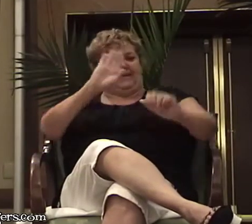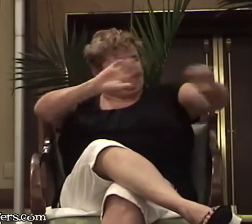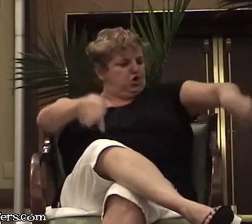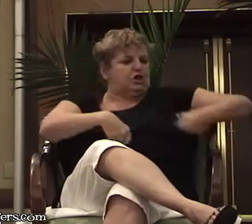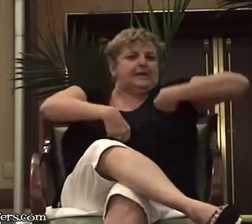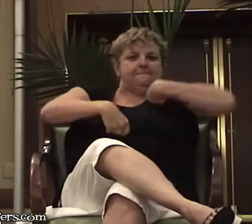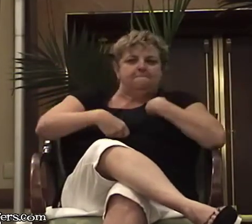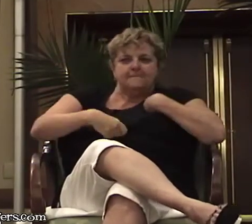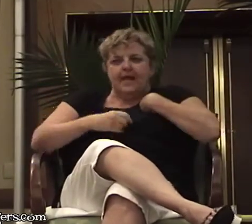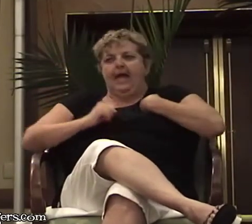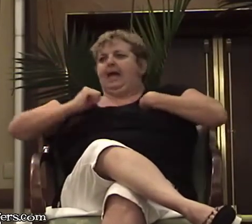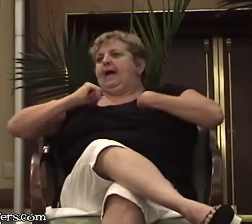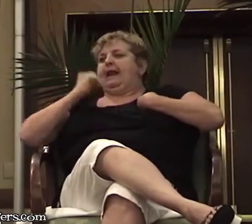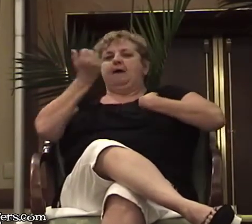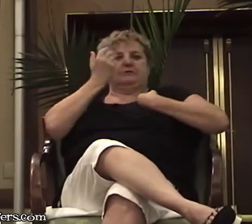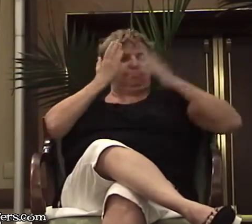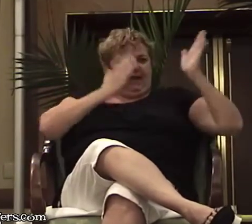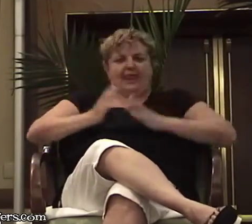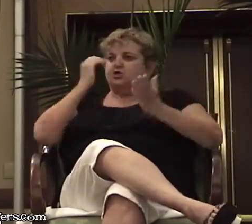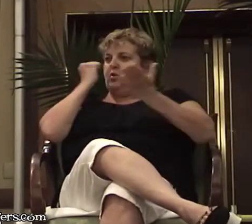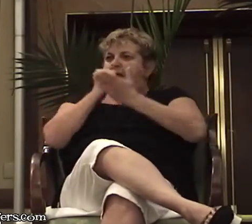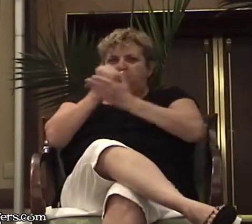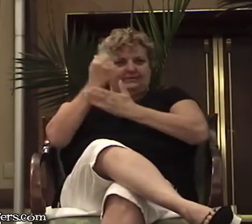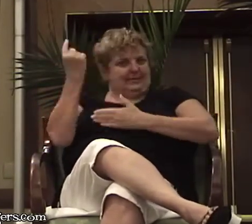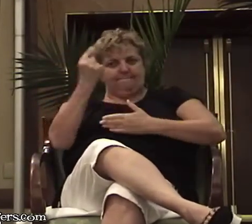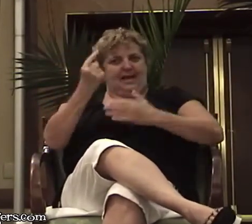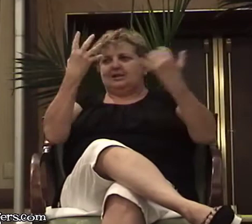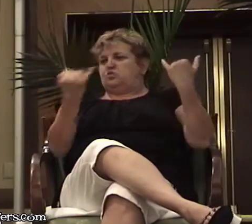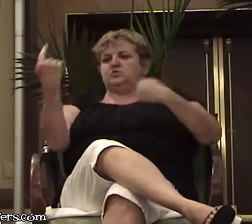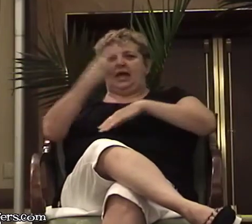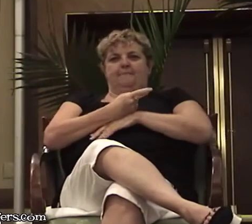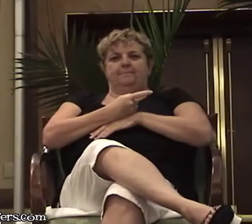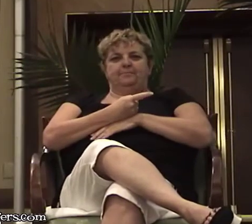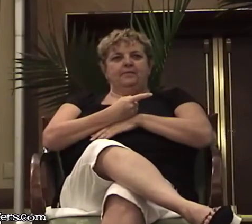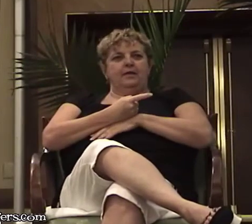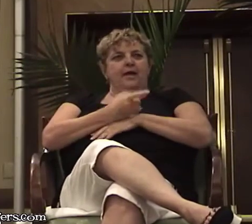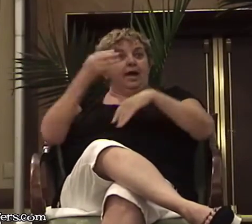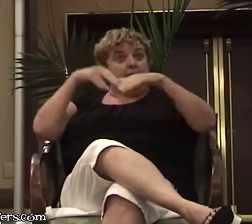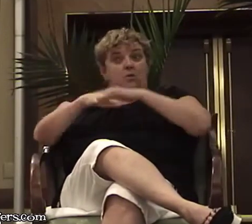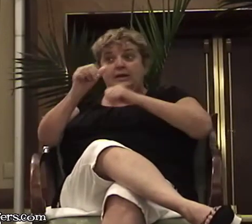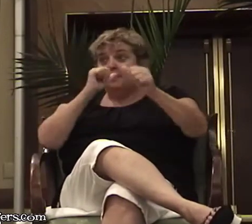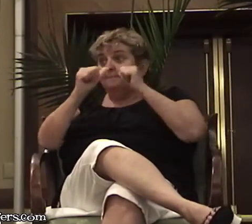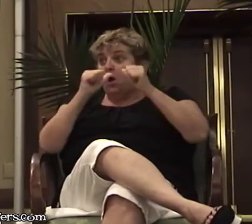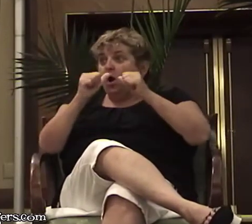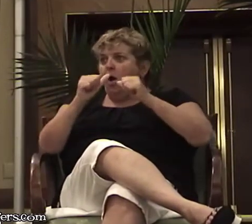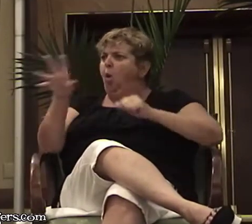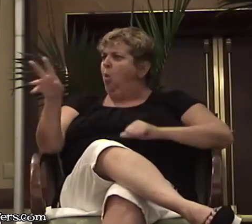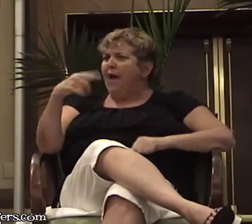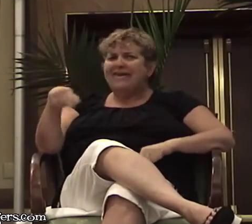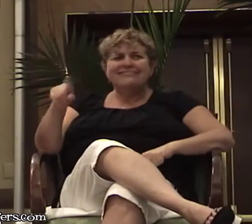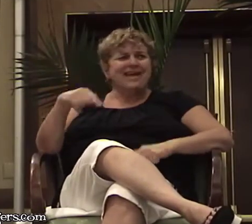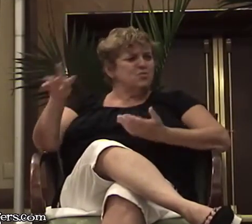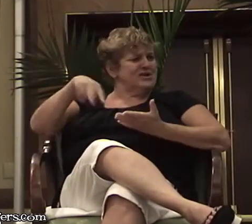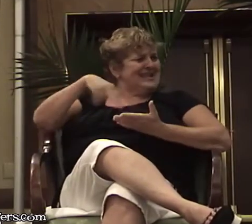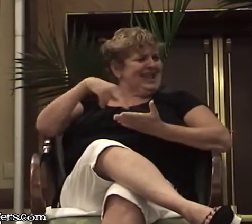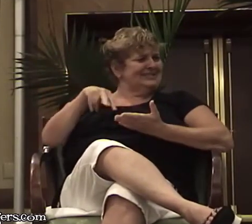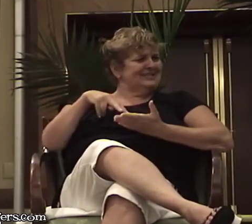today. And I went in that bar and they were dancing. Oh my God. But I knew they was in pain. Yeah.